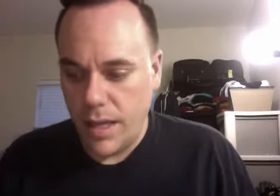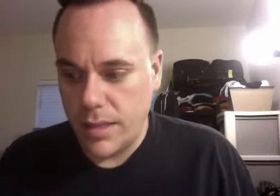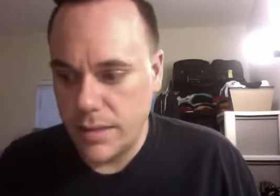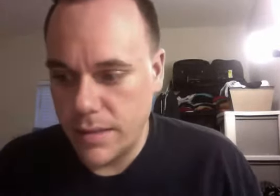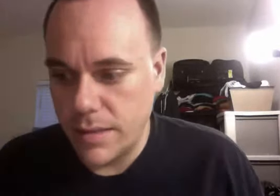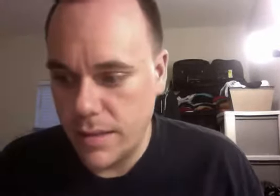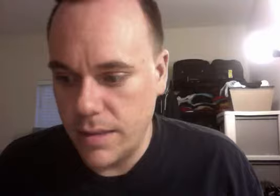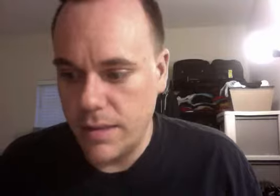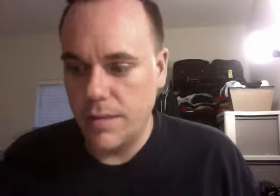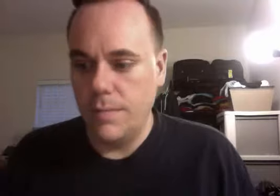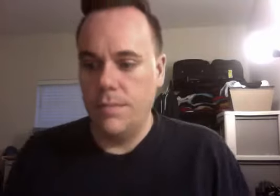It's